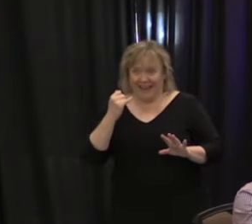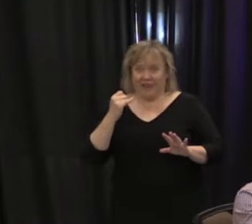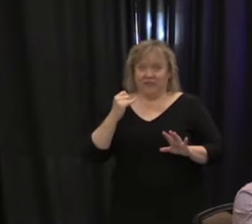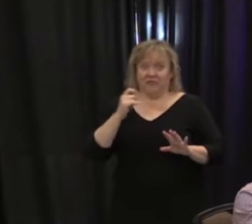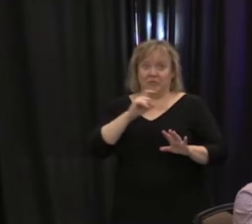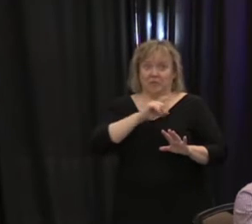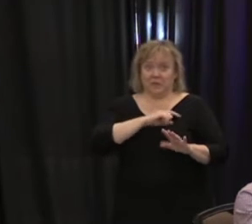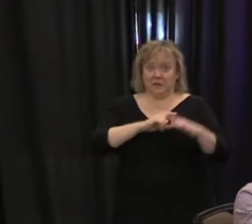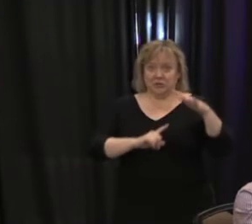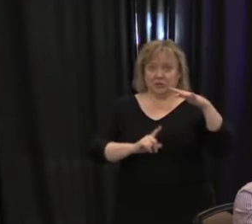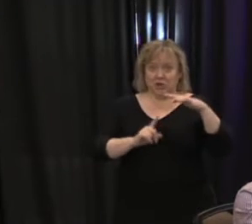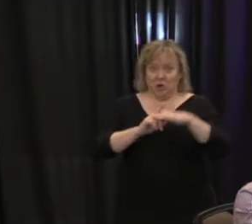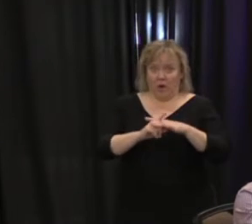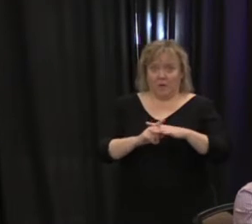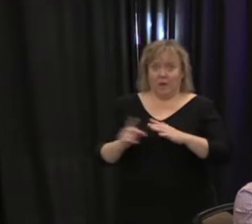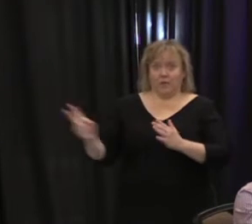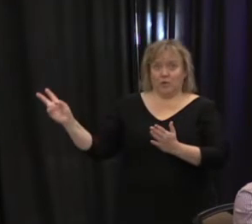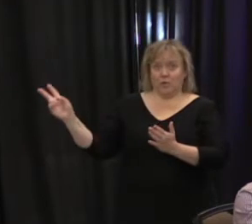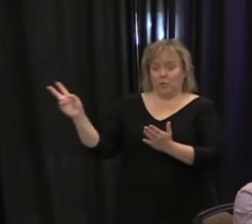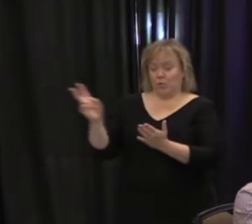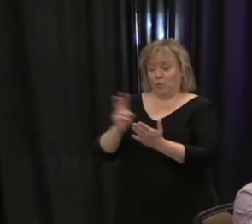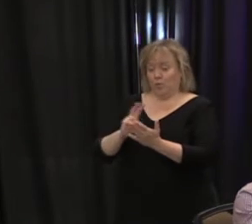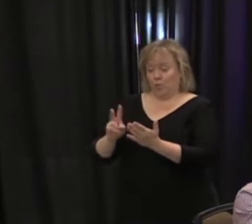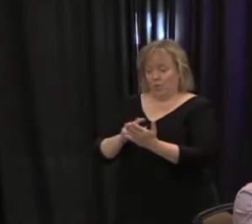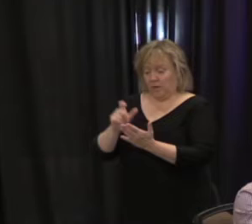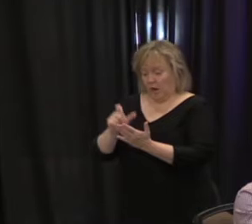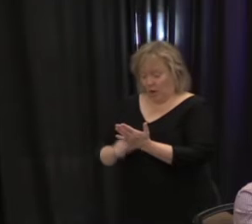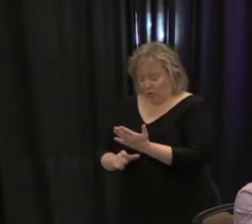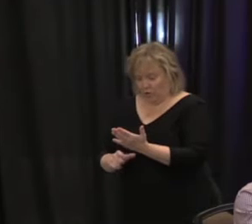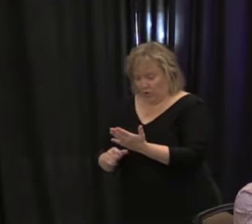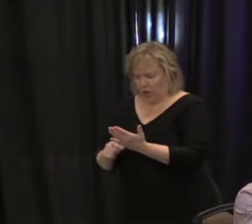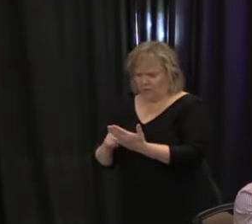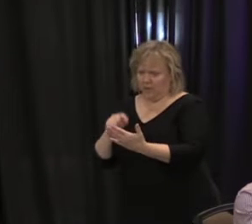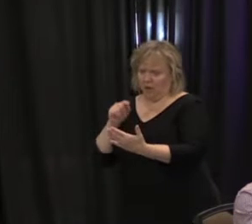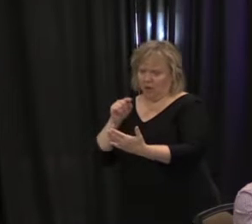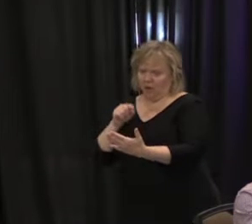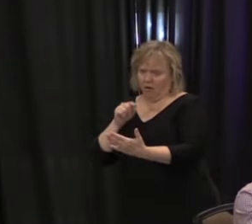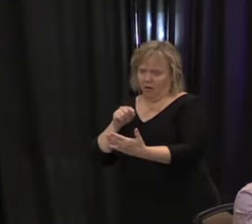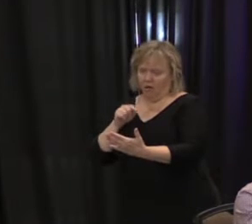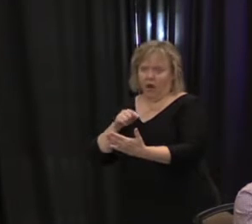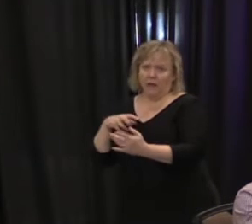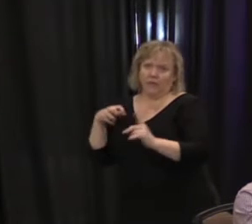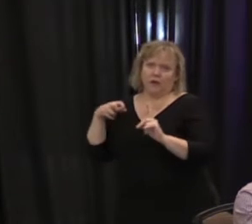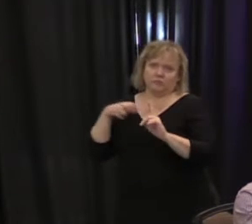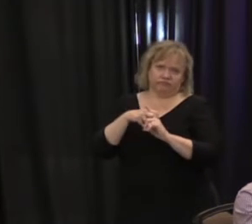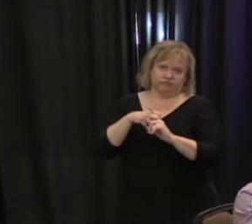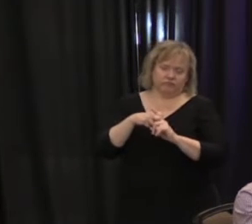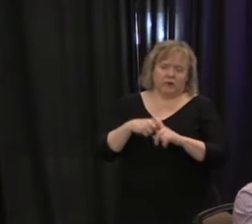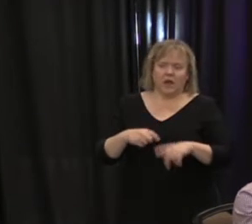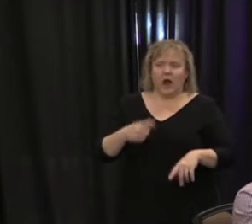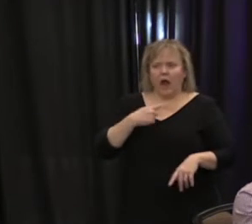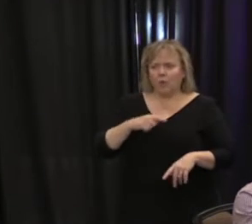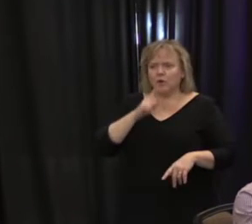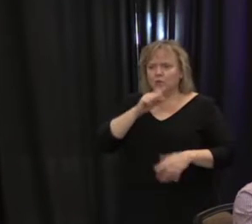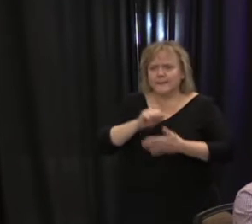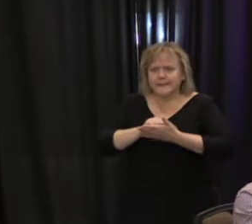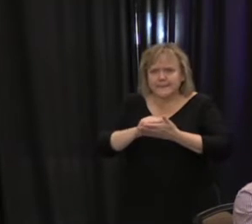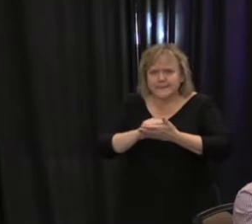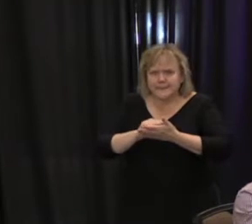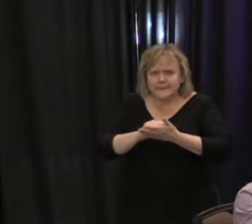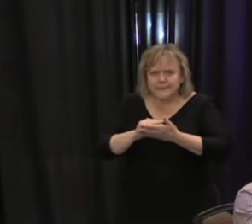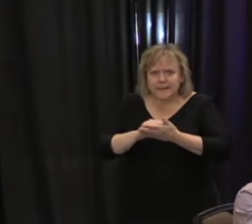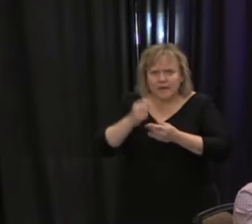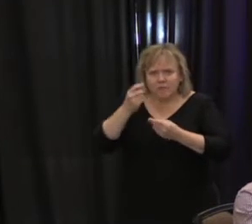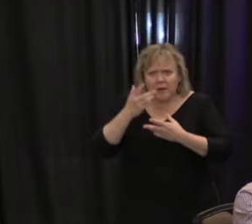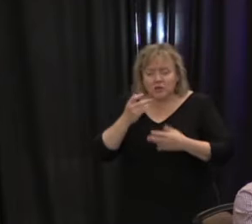our folks okay? So going through this process of like scrubbing information online, making sure that if there's like Google alerts that